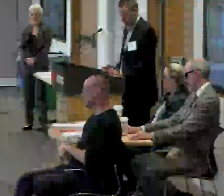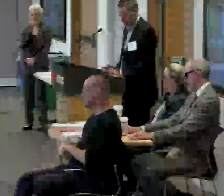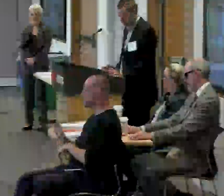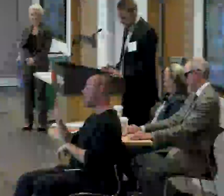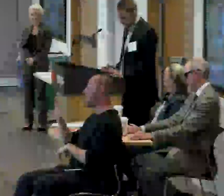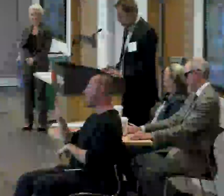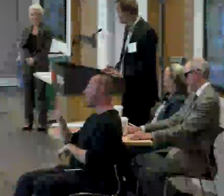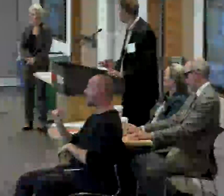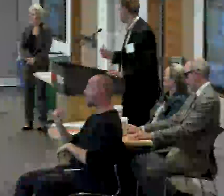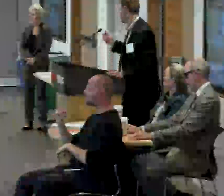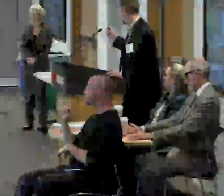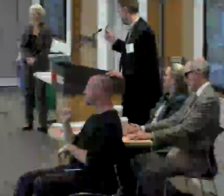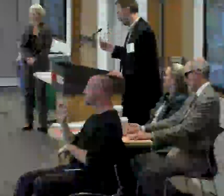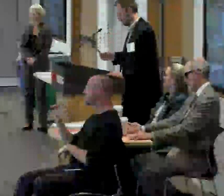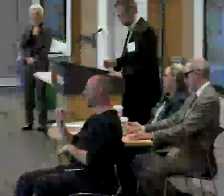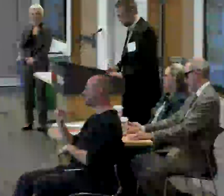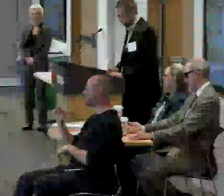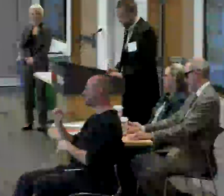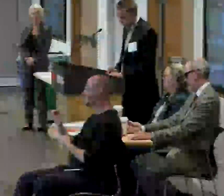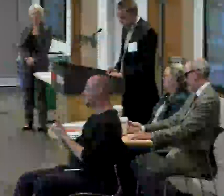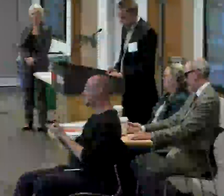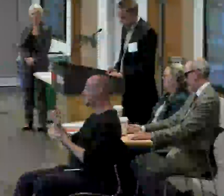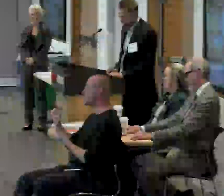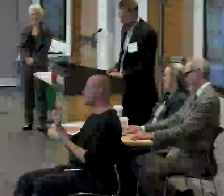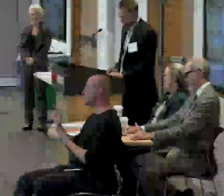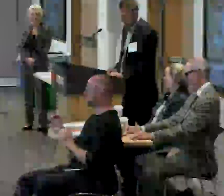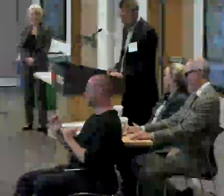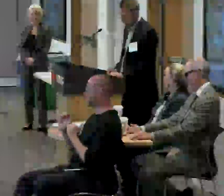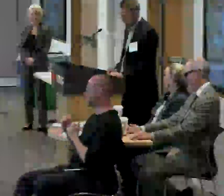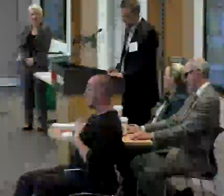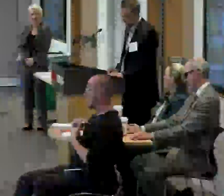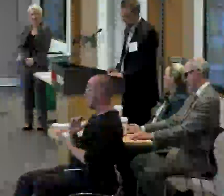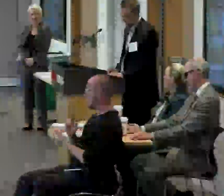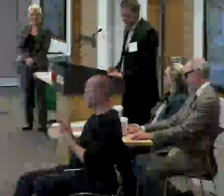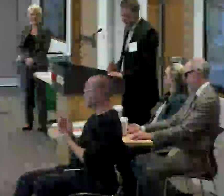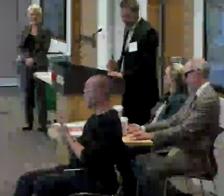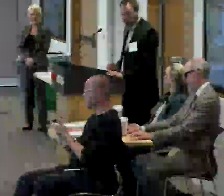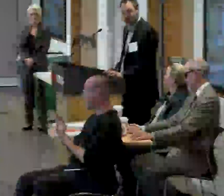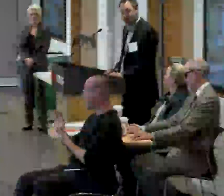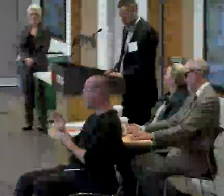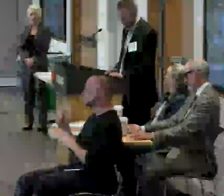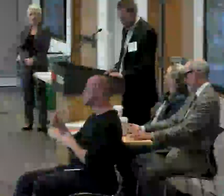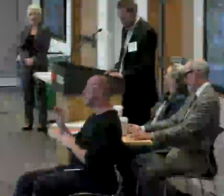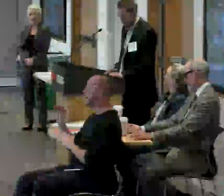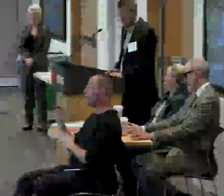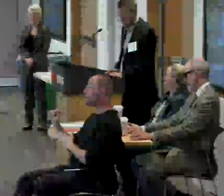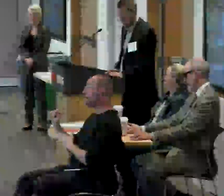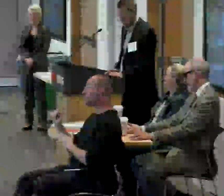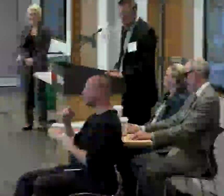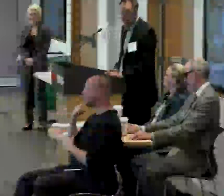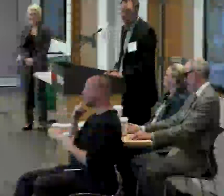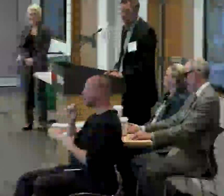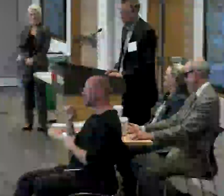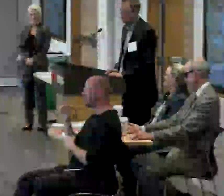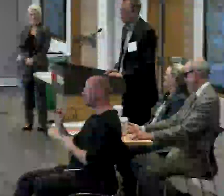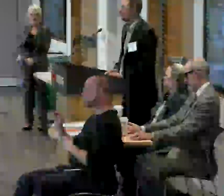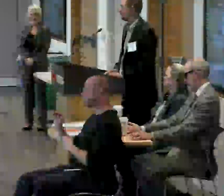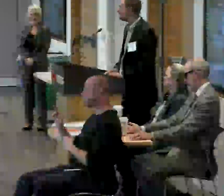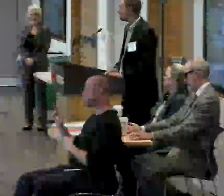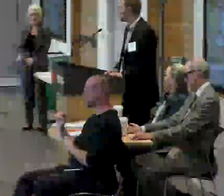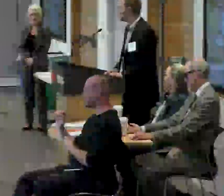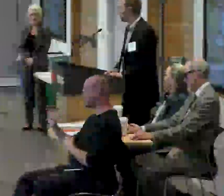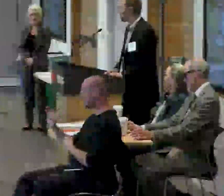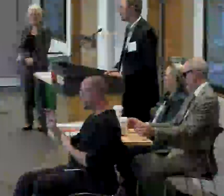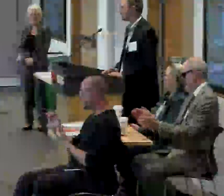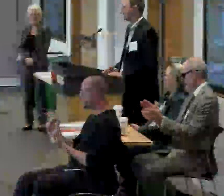from Sacramento State, former alum as well, and she has a master's in public administration from USC. So